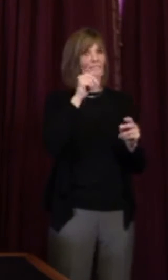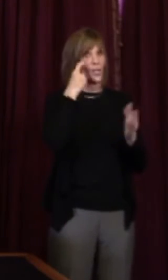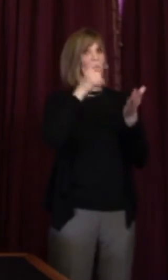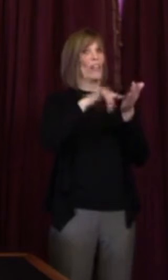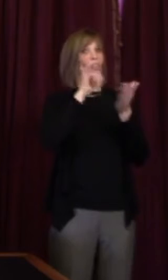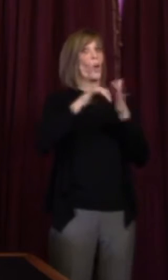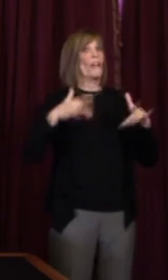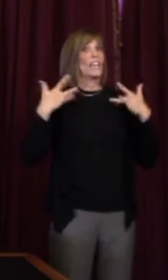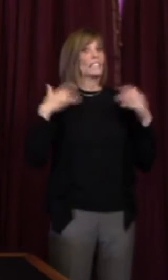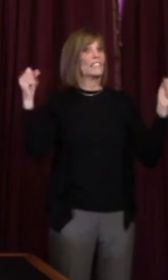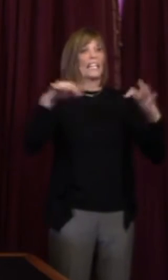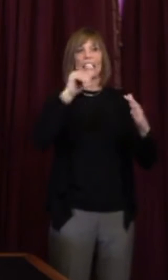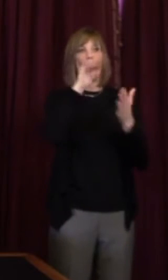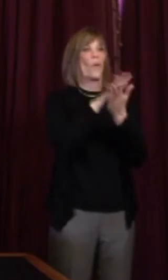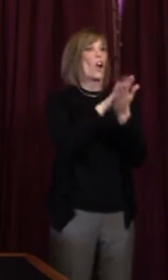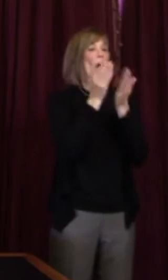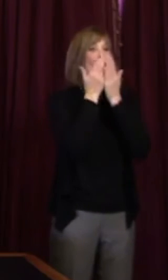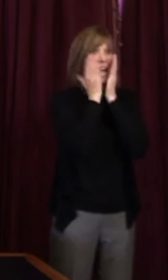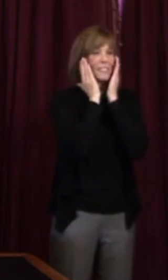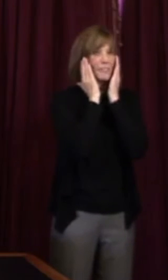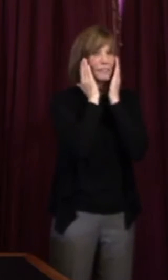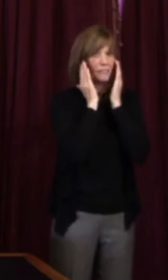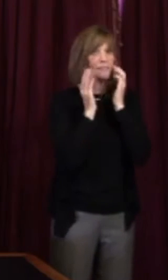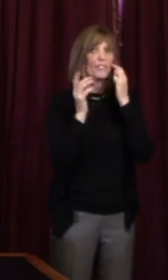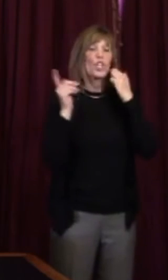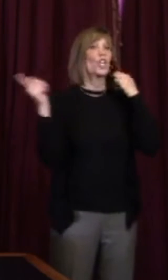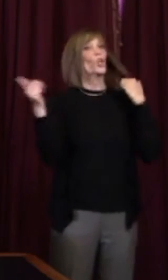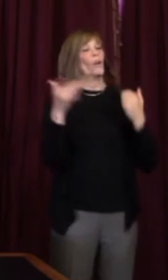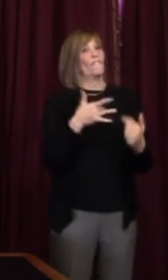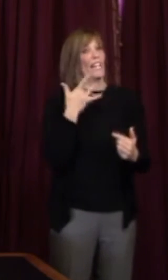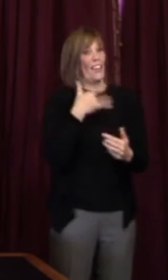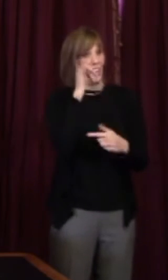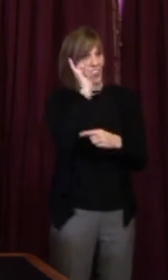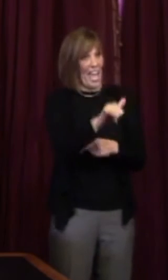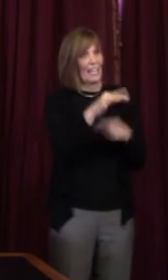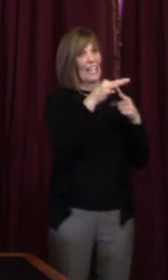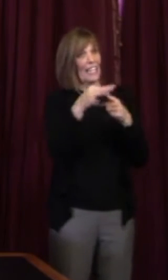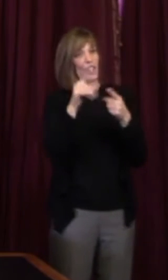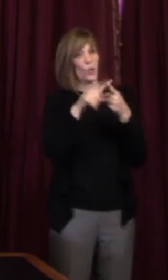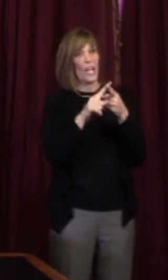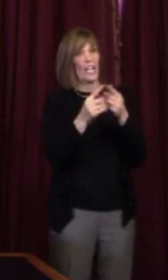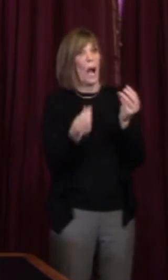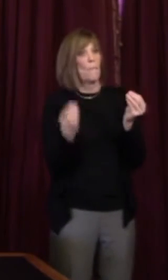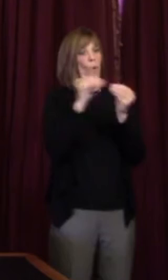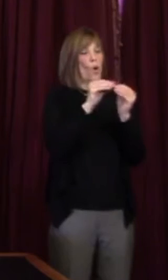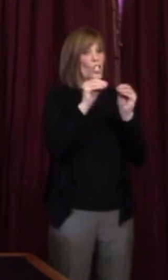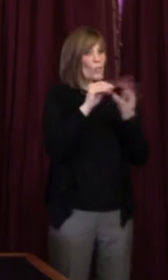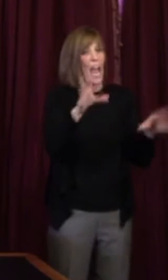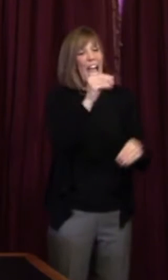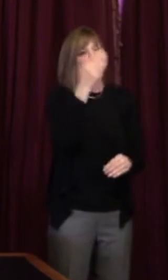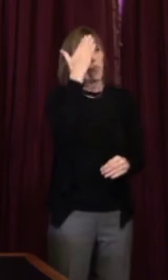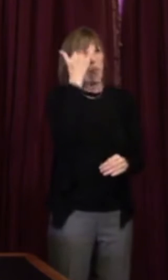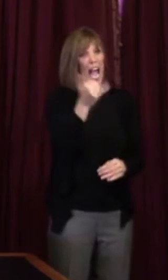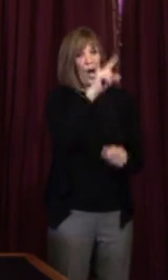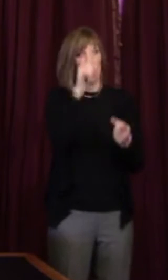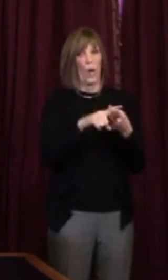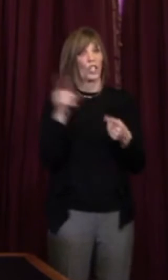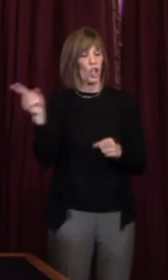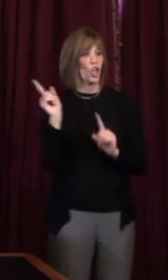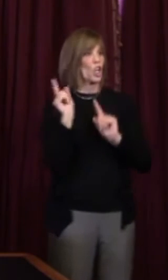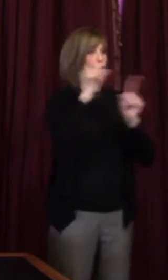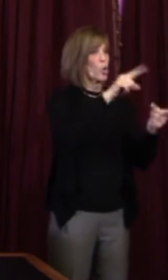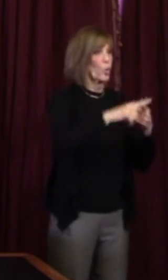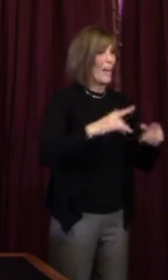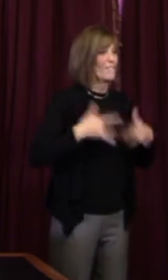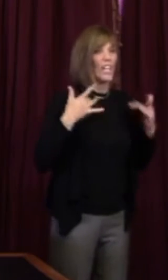masks. Yeah. Has that led to this increased spread? And why, when you are at these